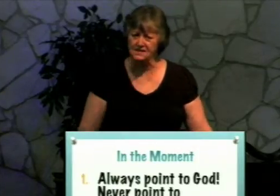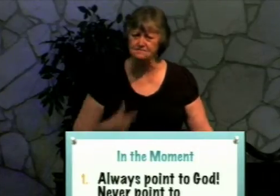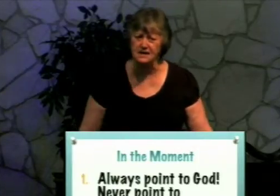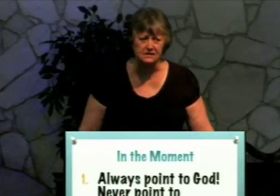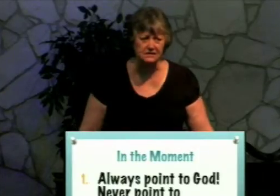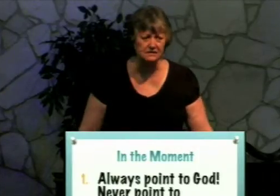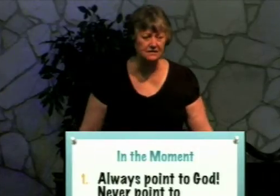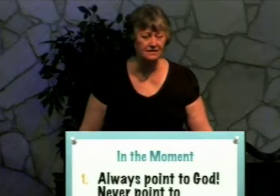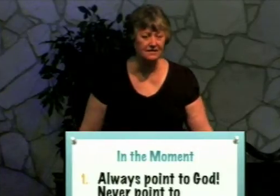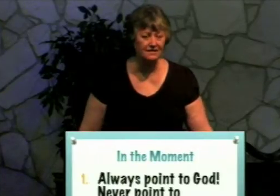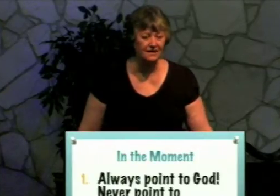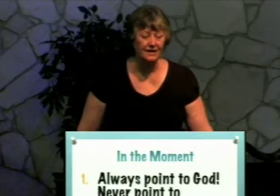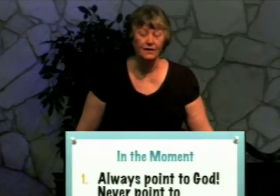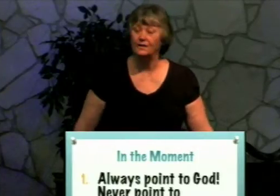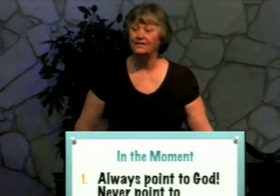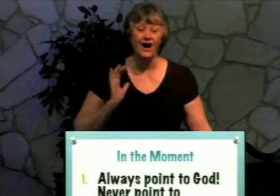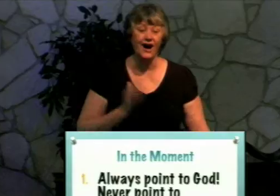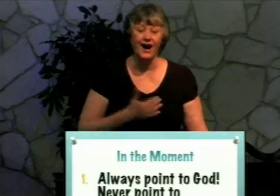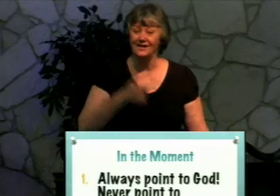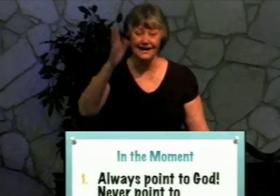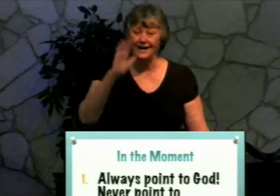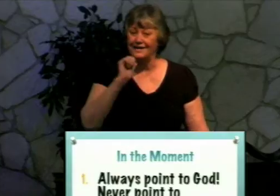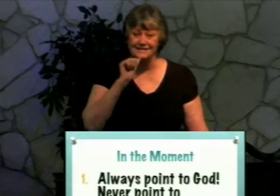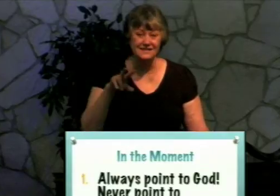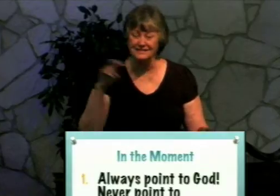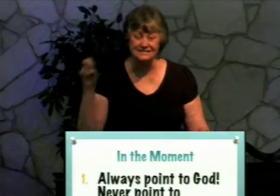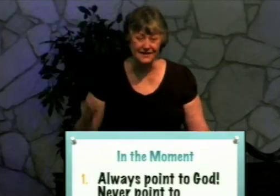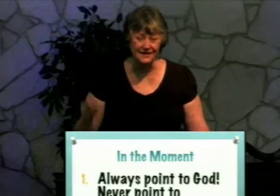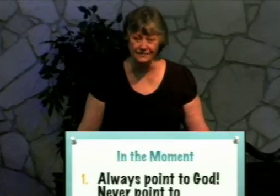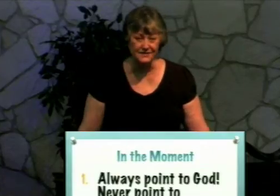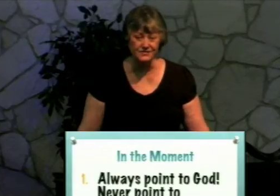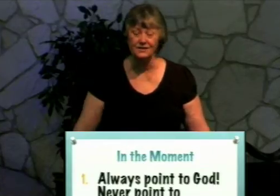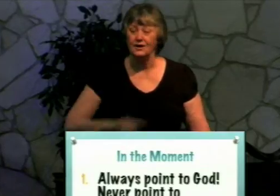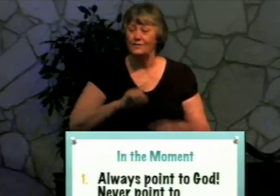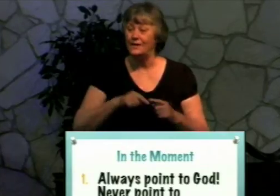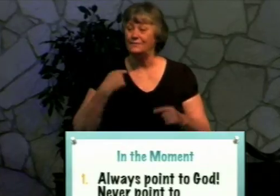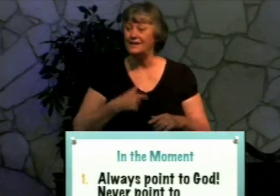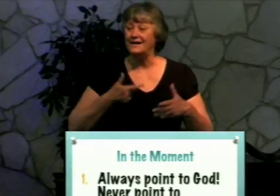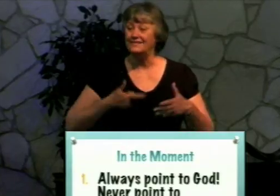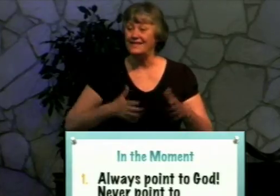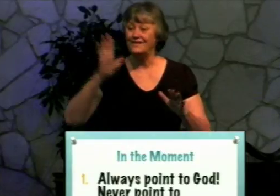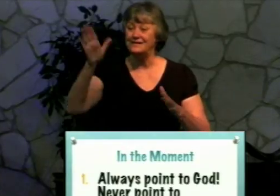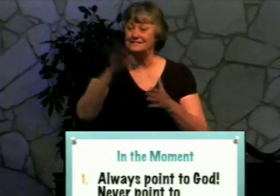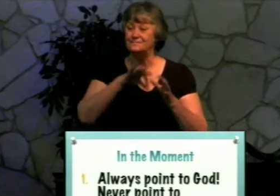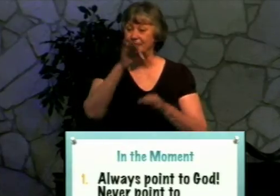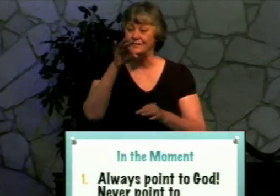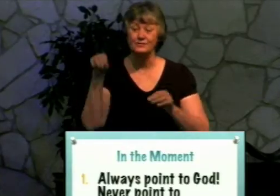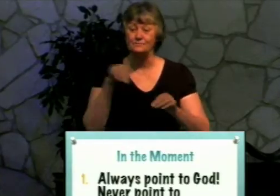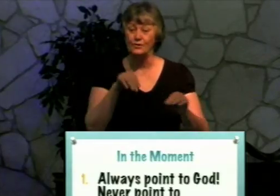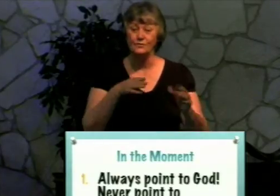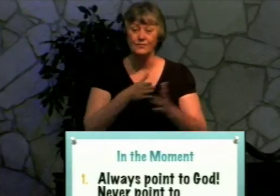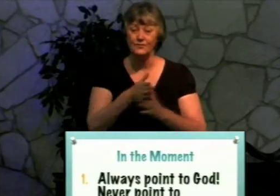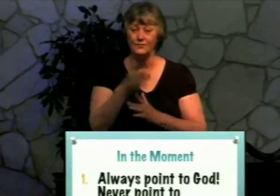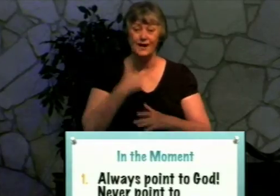me. Well, our God is not selfish, and when we allow His Spirit to move through us